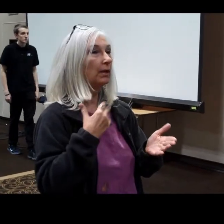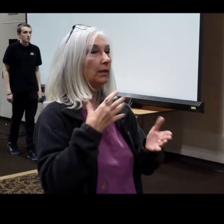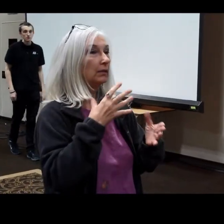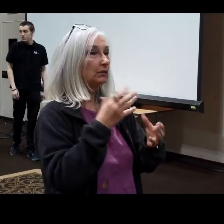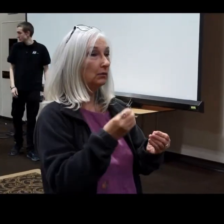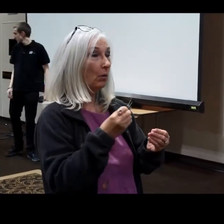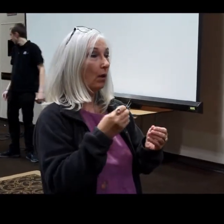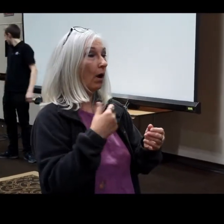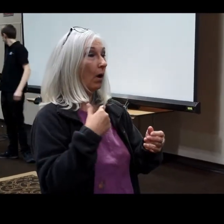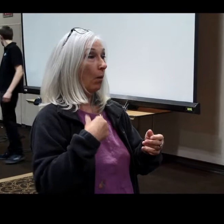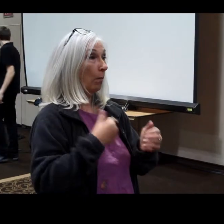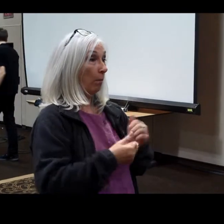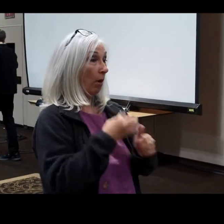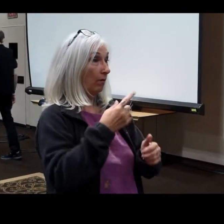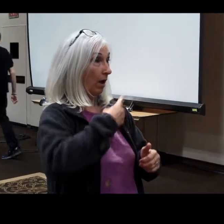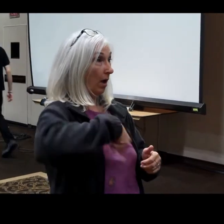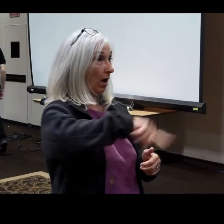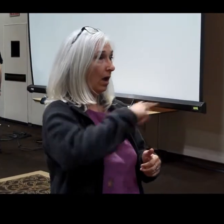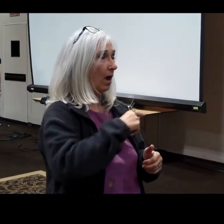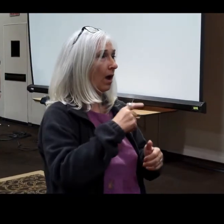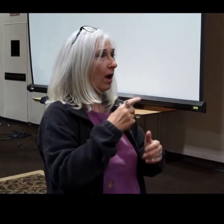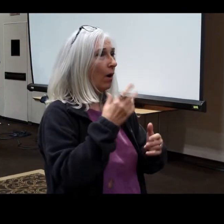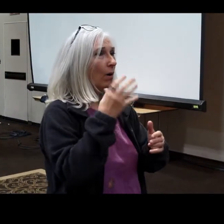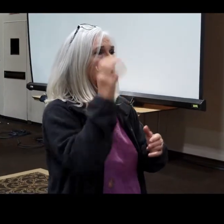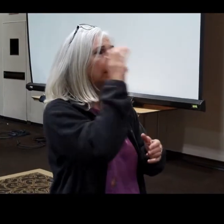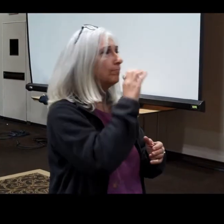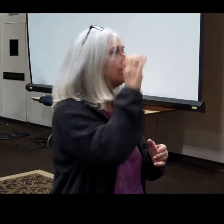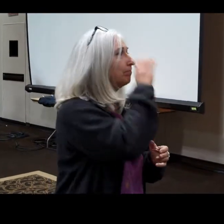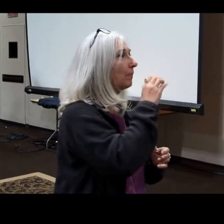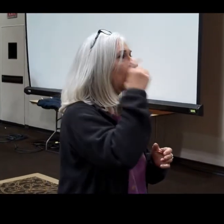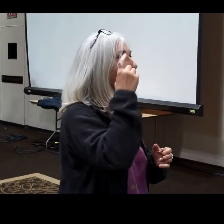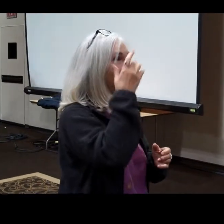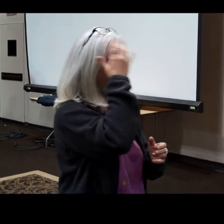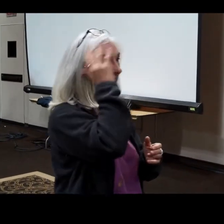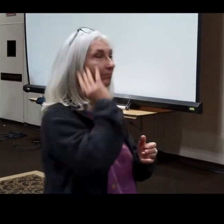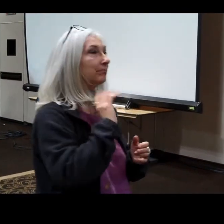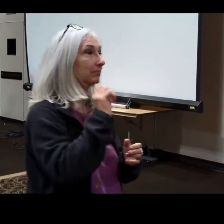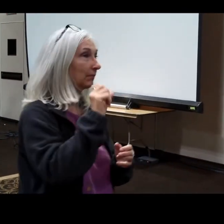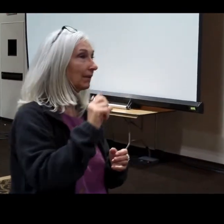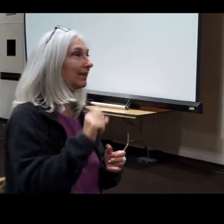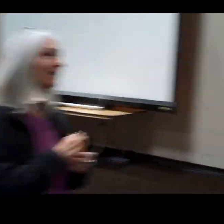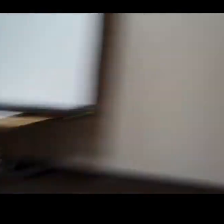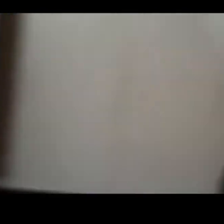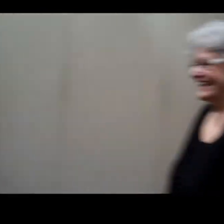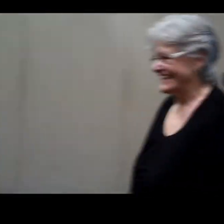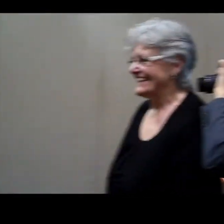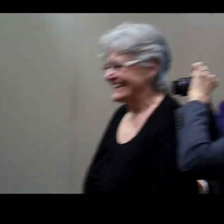I have over 1,600 members. Wow! Woo!